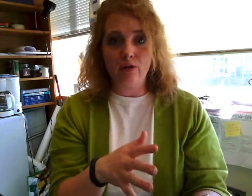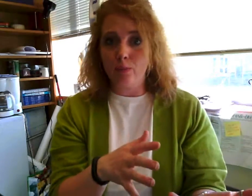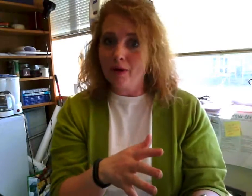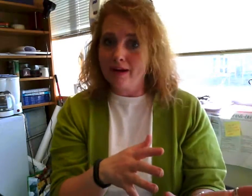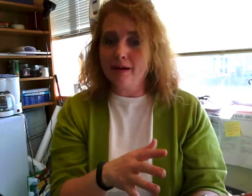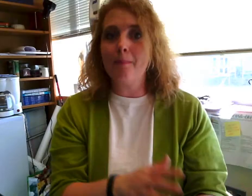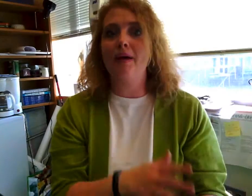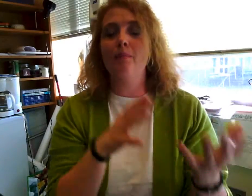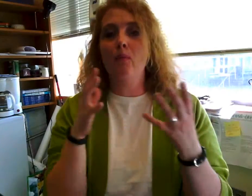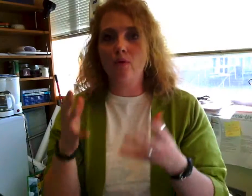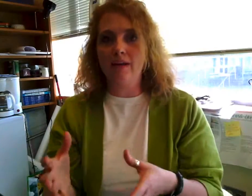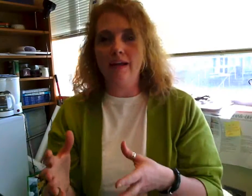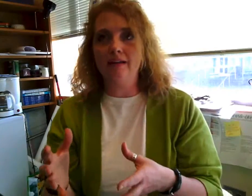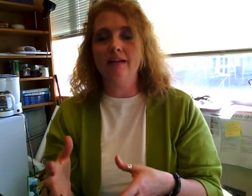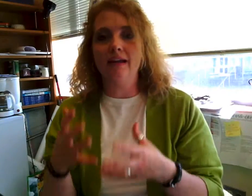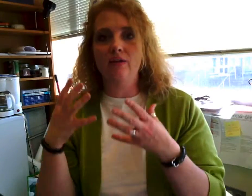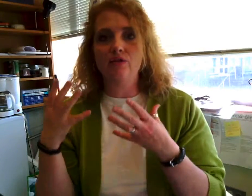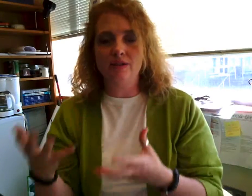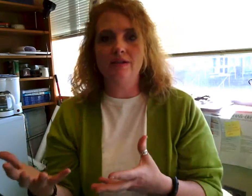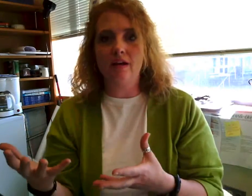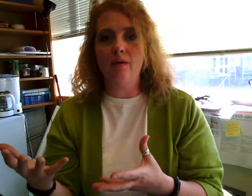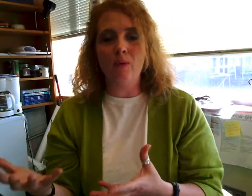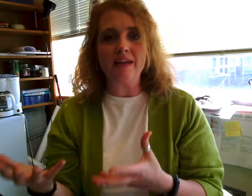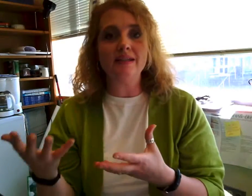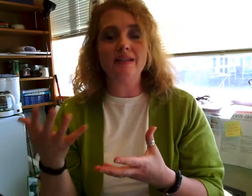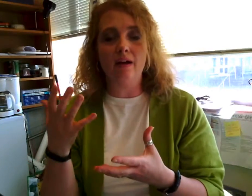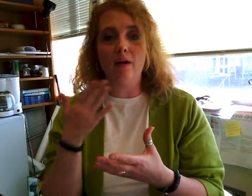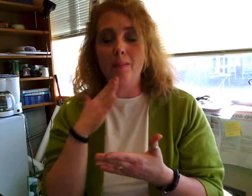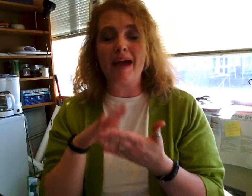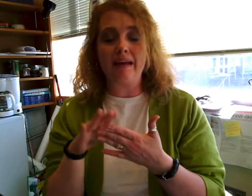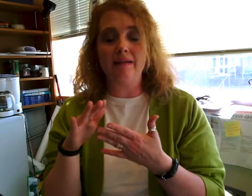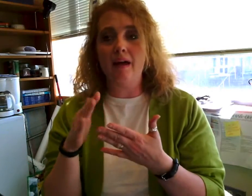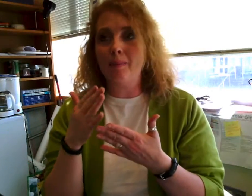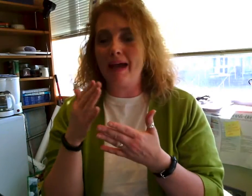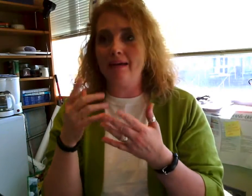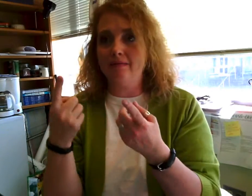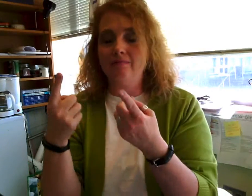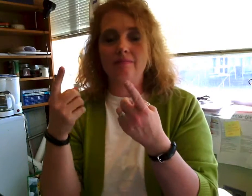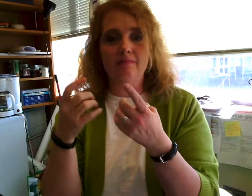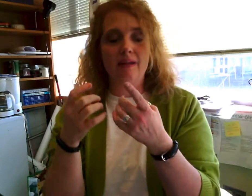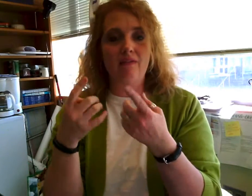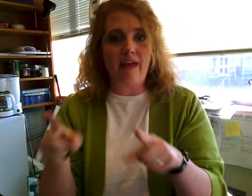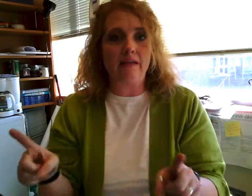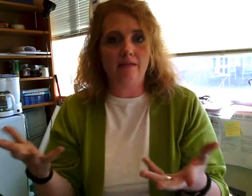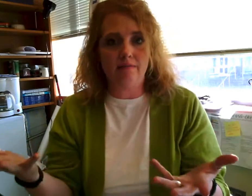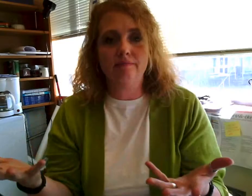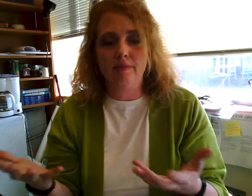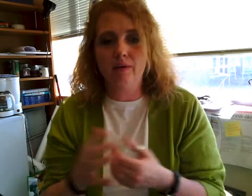out you were pregnant, but more likely like you just witnessed a bad event.